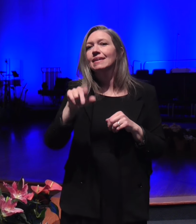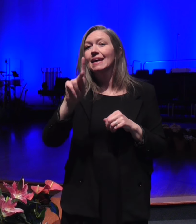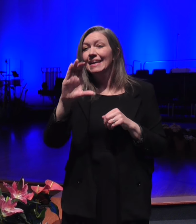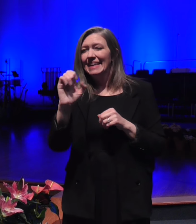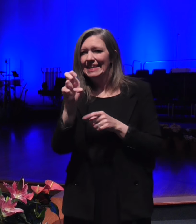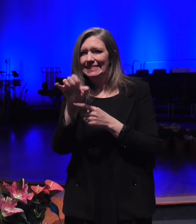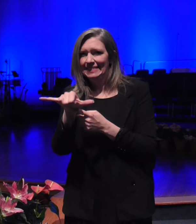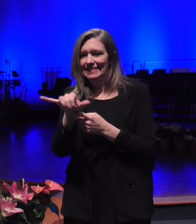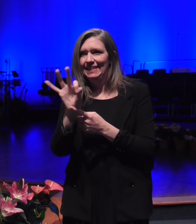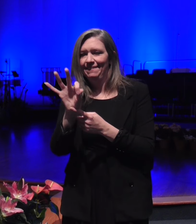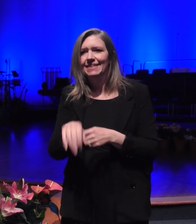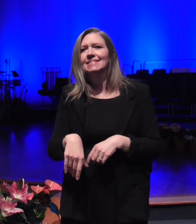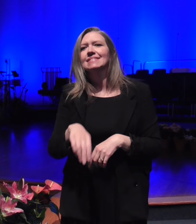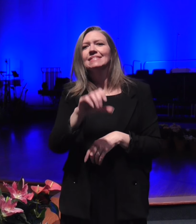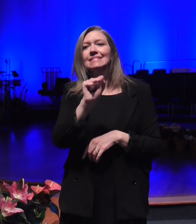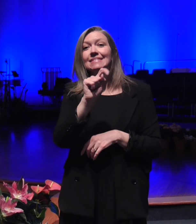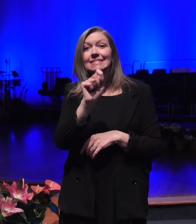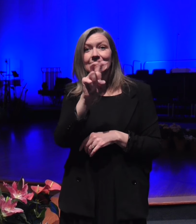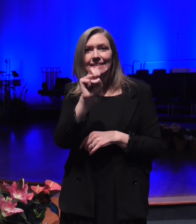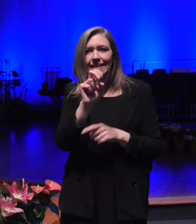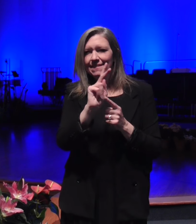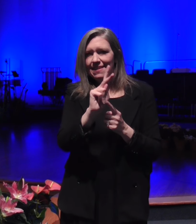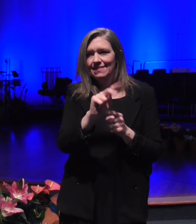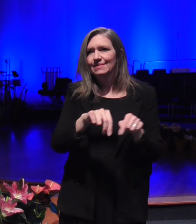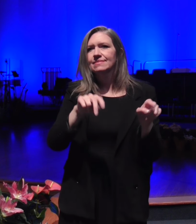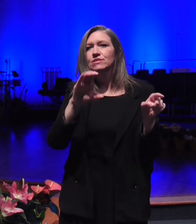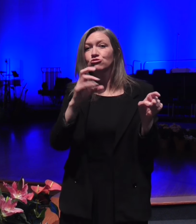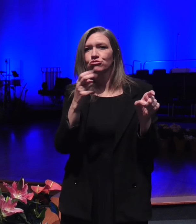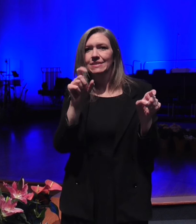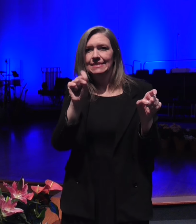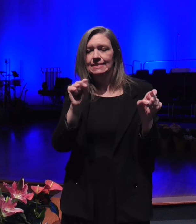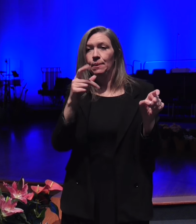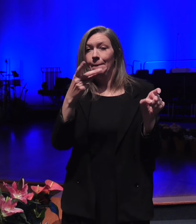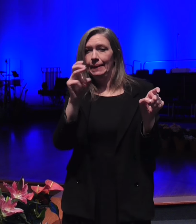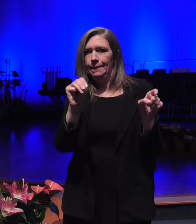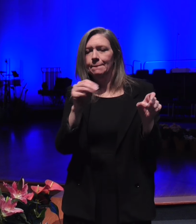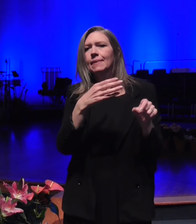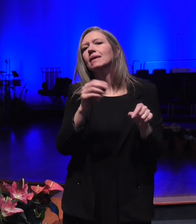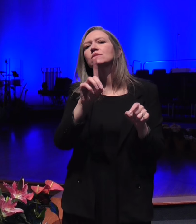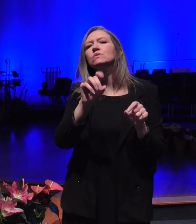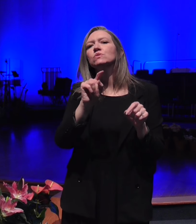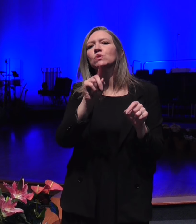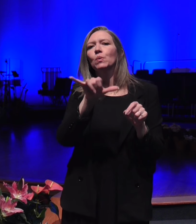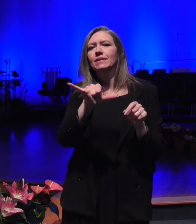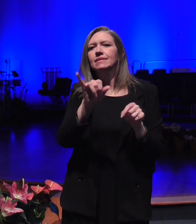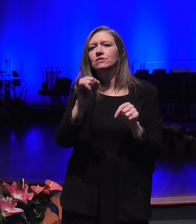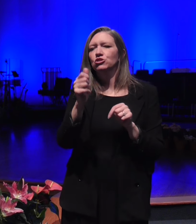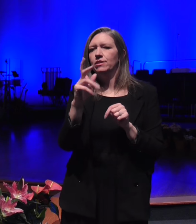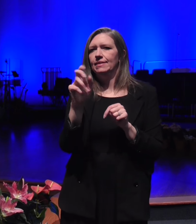Fight, Steve Kinsfather, Chris Plim, and Dodie Jackson.